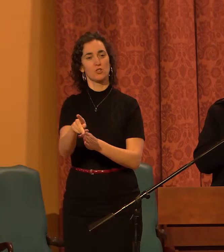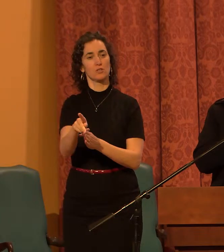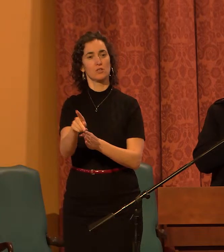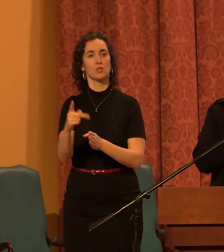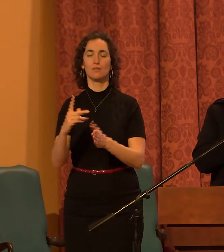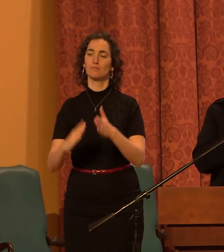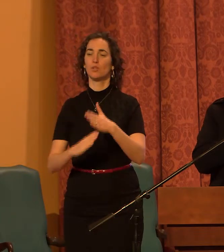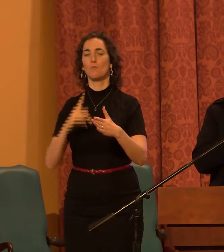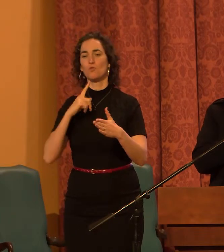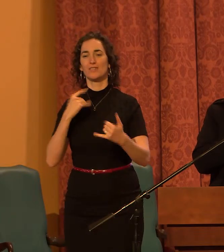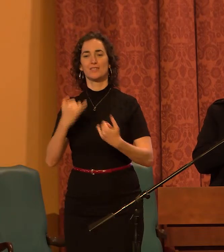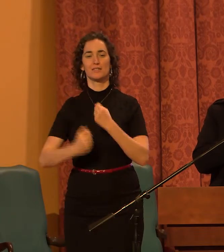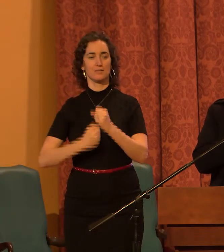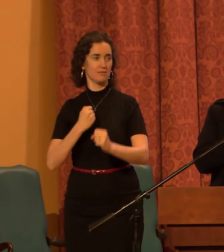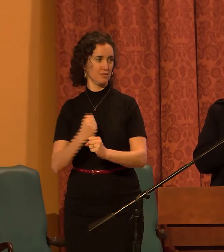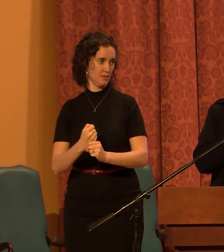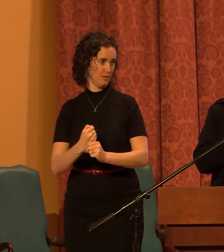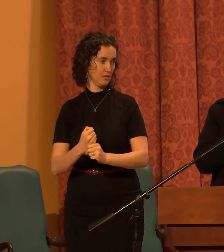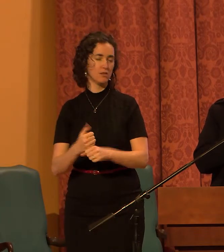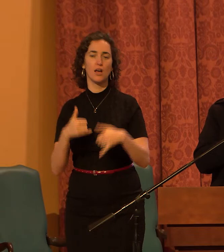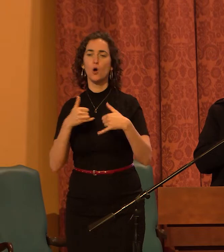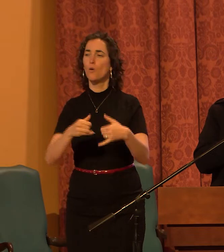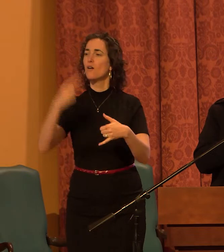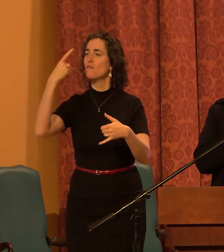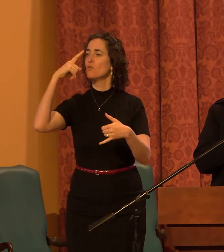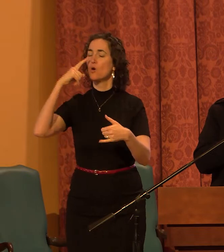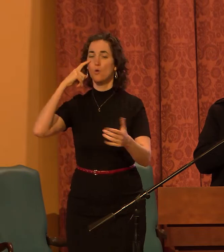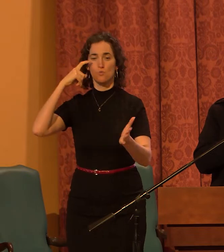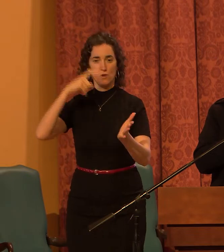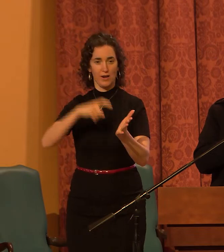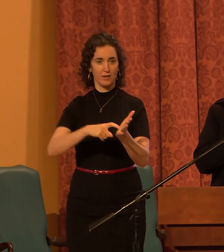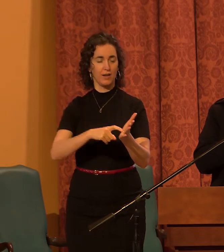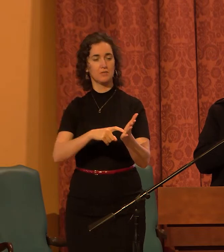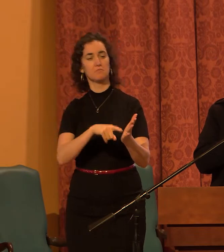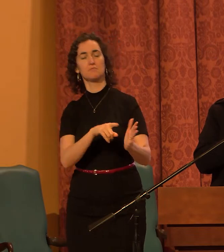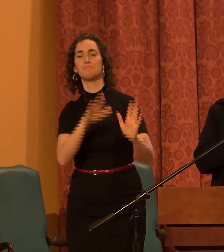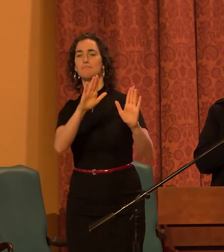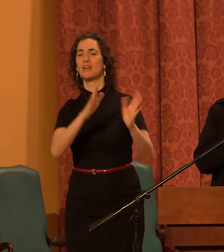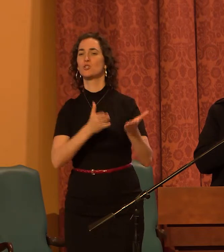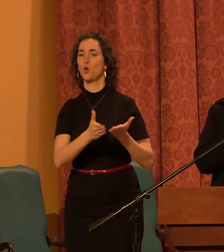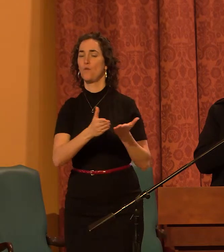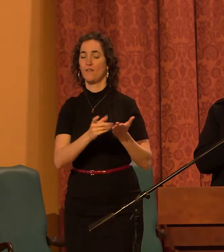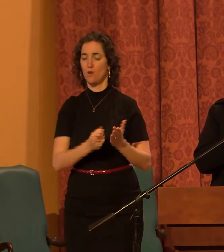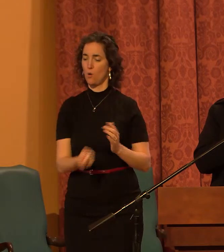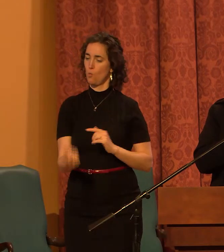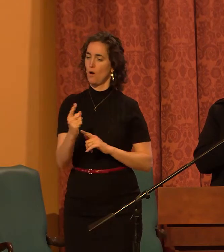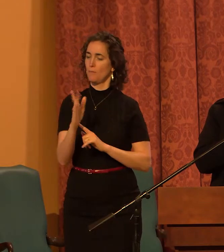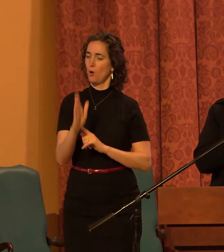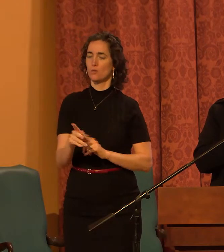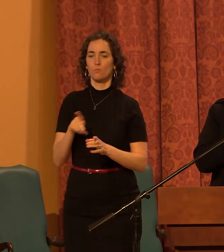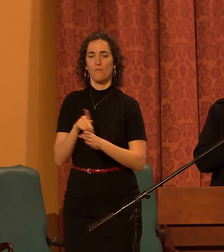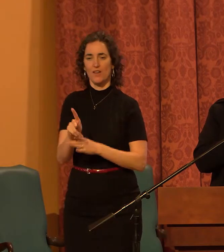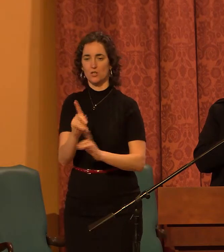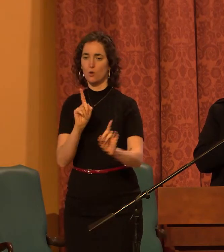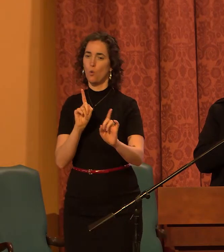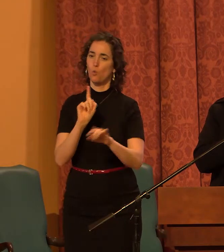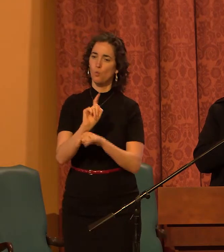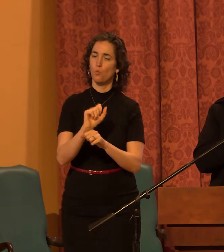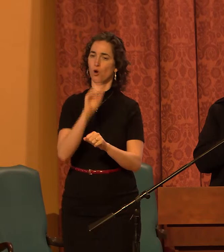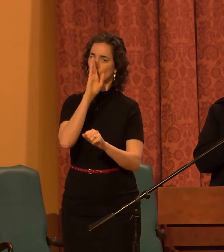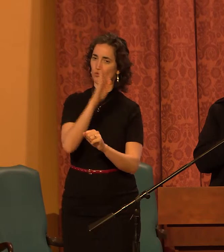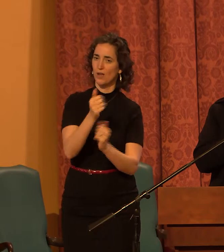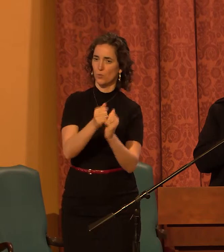Award. This award is given in recognition of extraordinary service by a direct support professional that